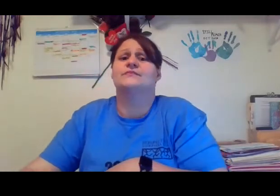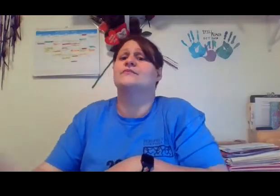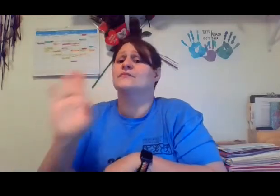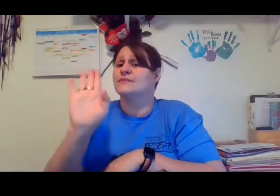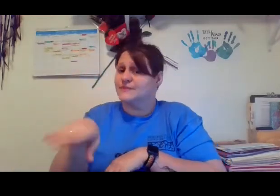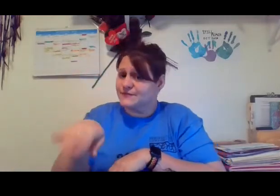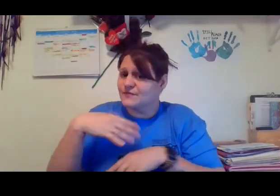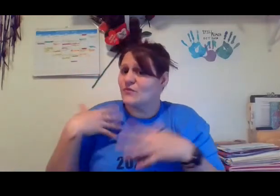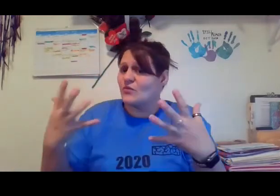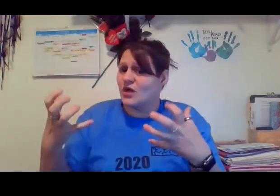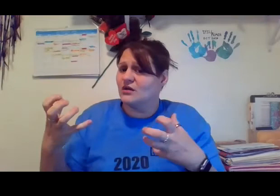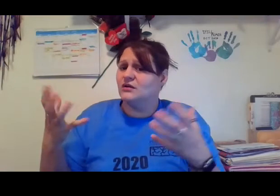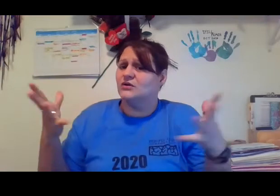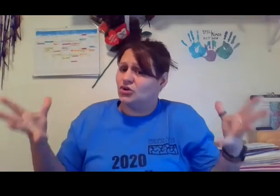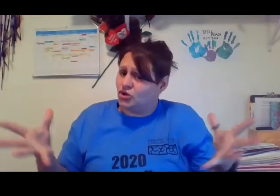use.